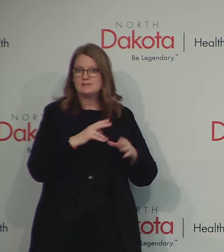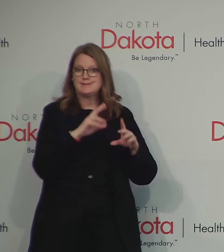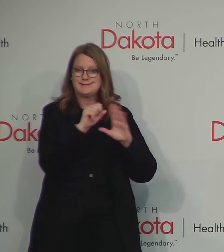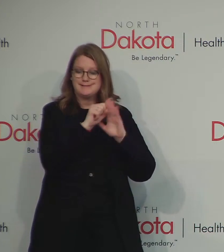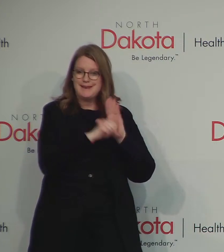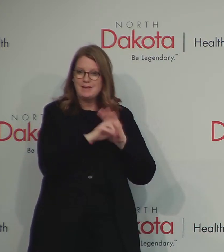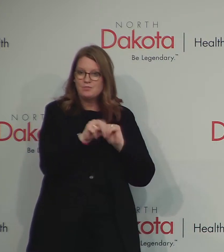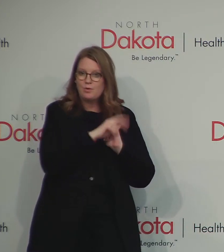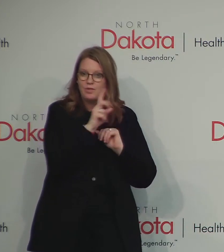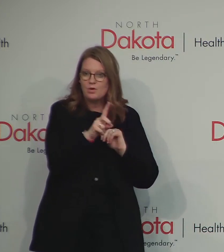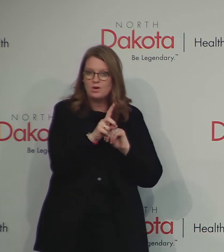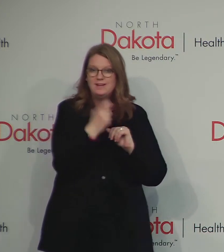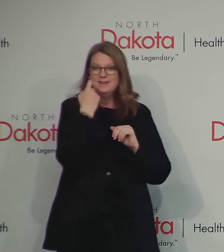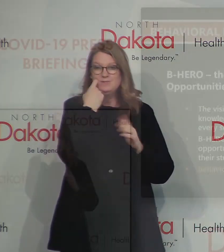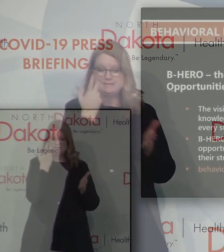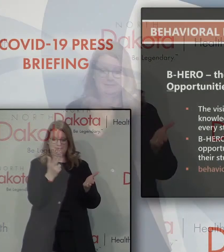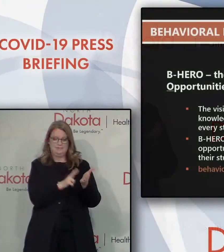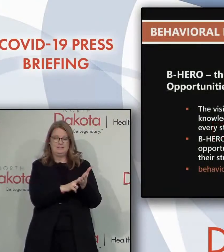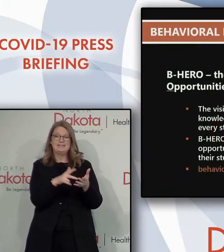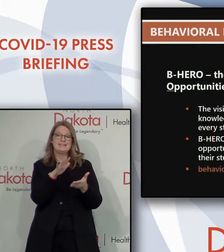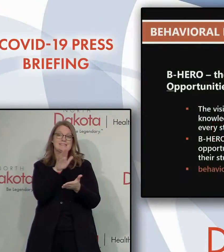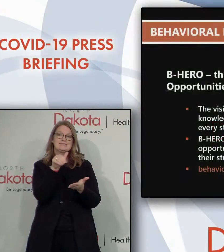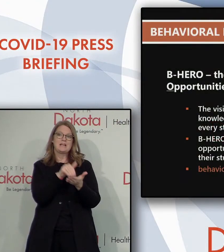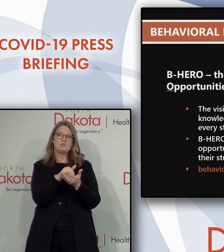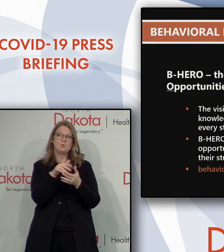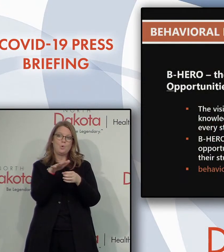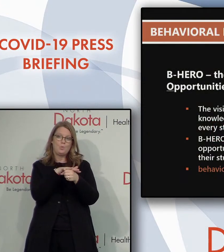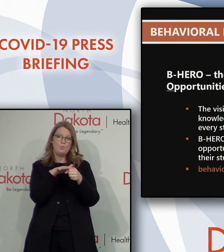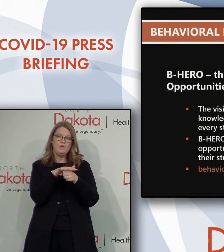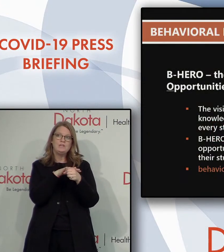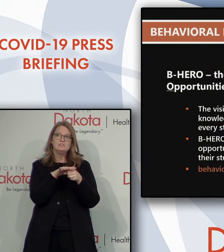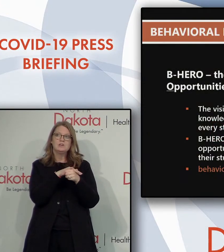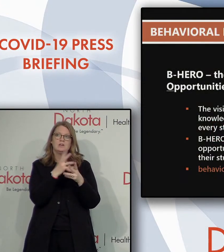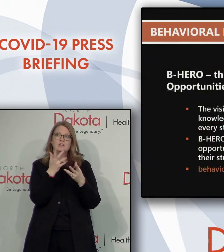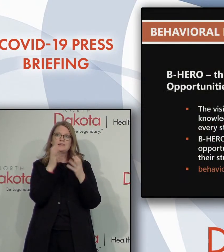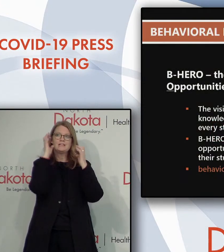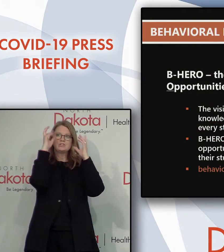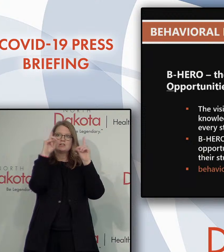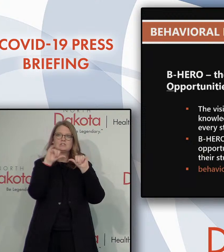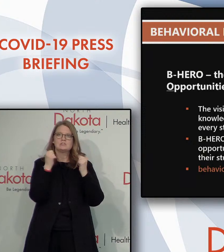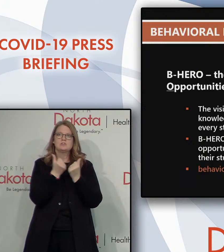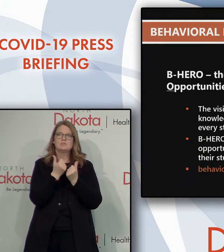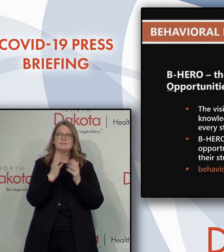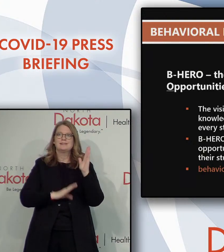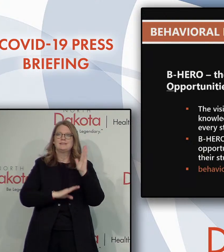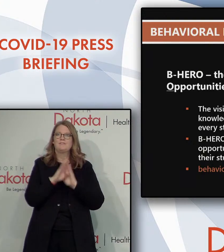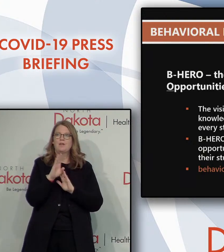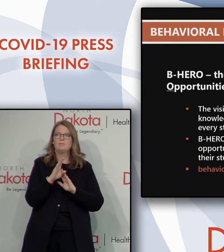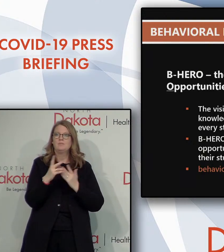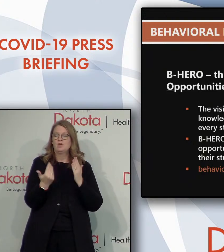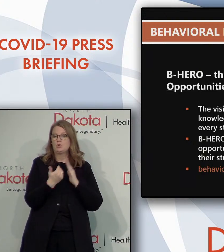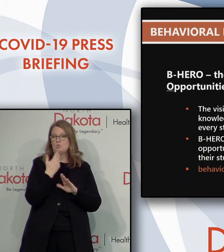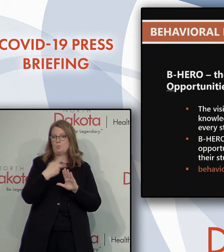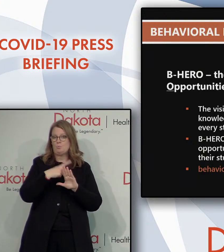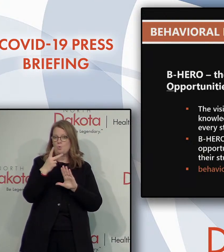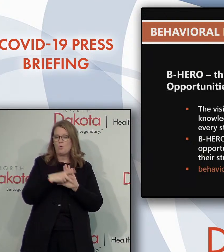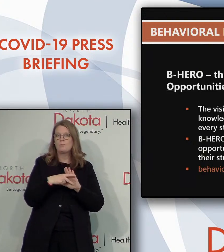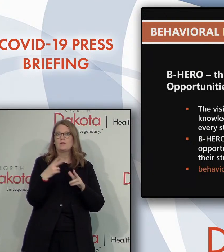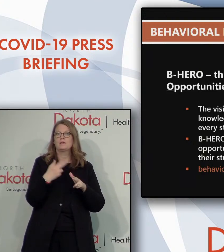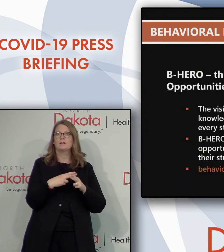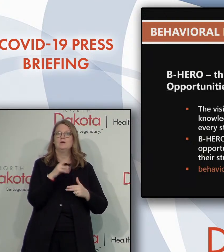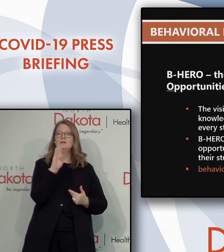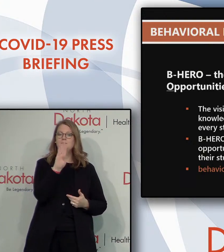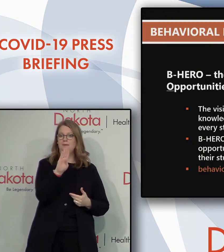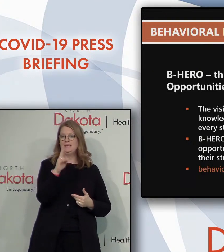has recently contracted with the Central Region Education Association, resulting in the development of a great new program